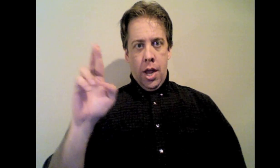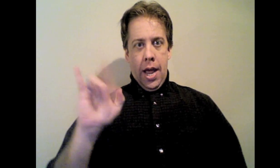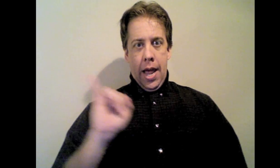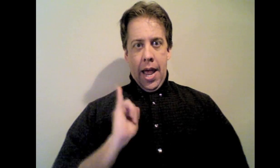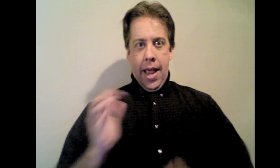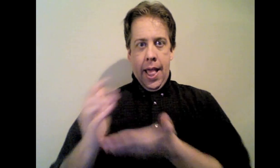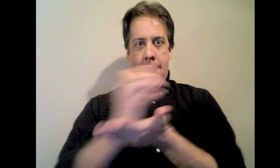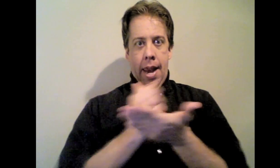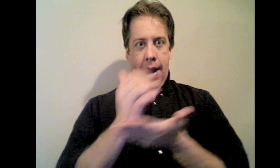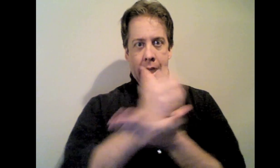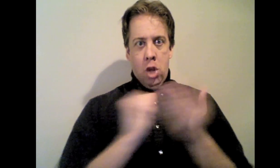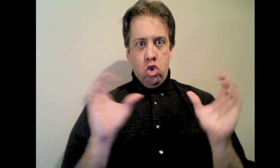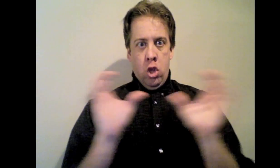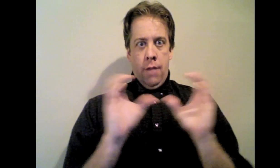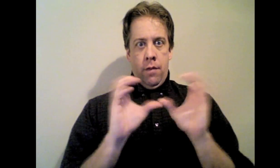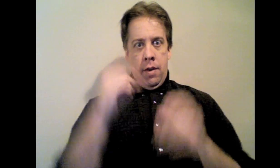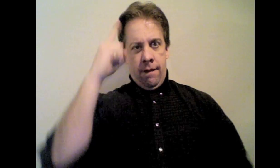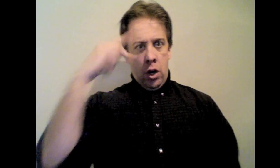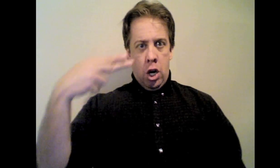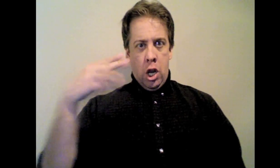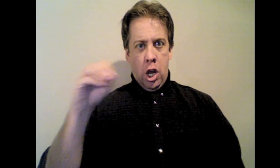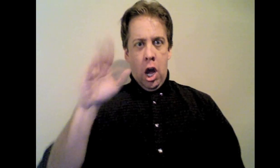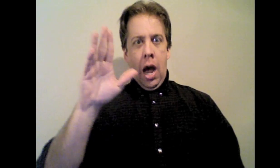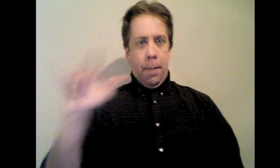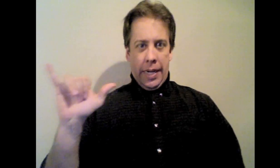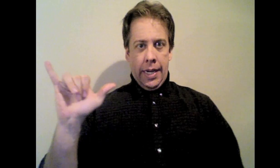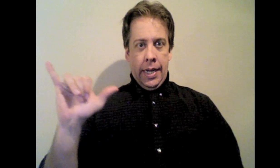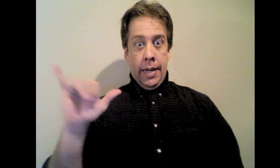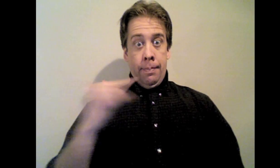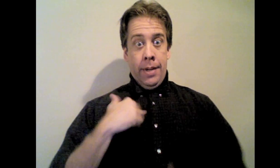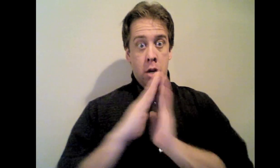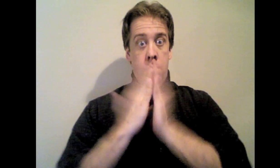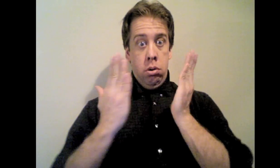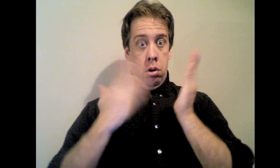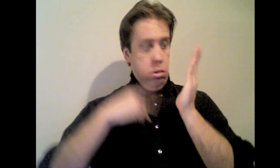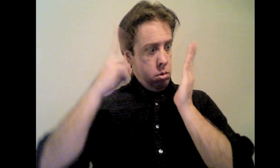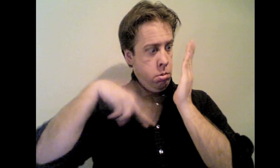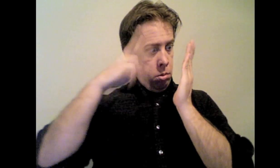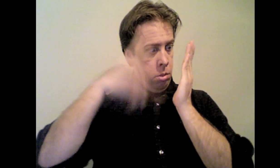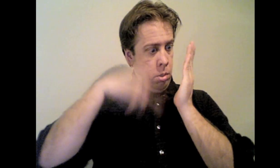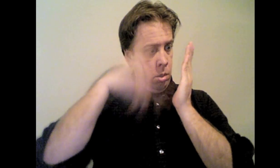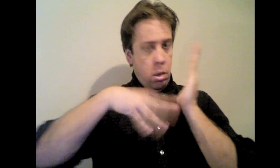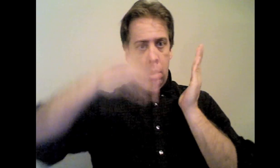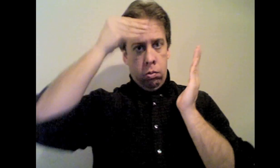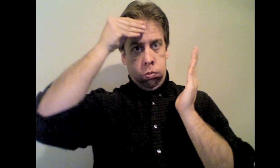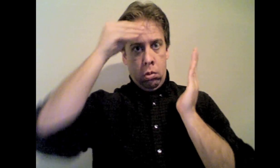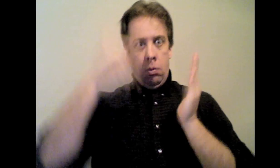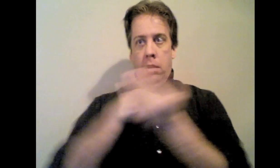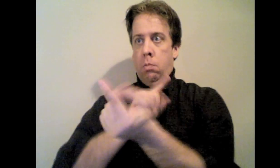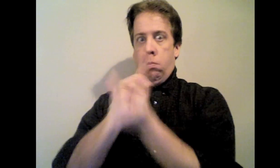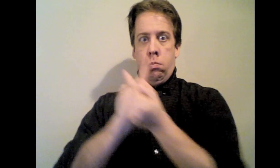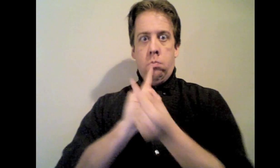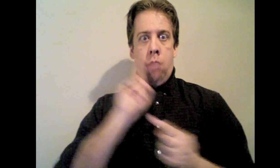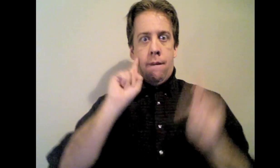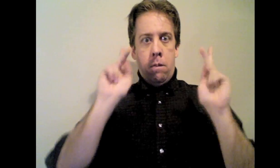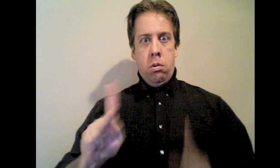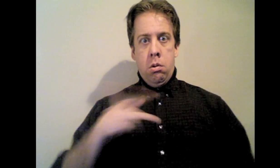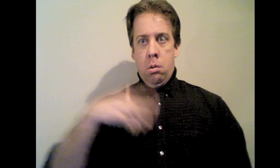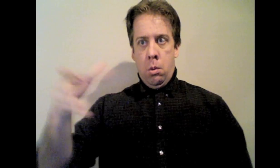Master. I collect certifications for a hobby. I am book smart. Everything I read,